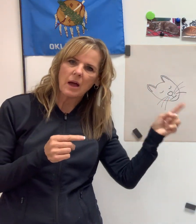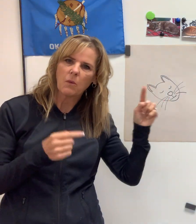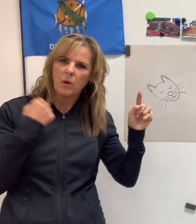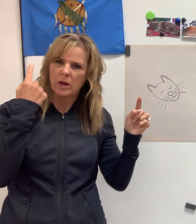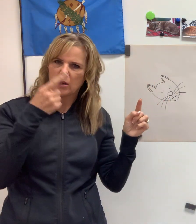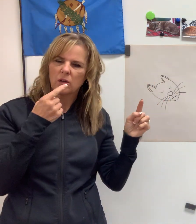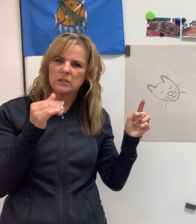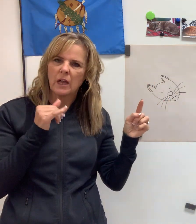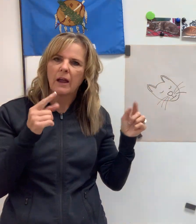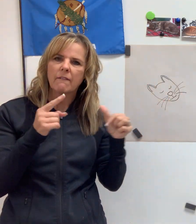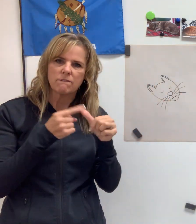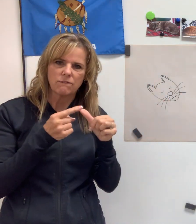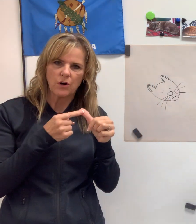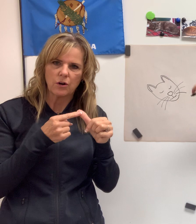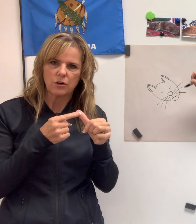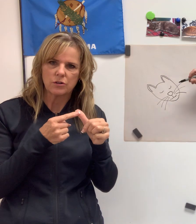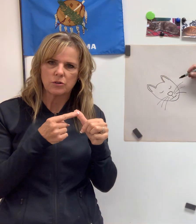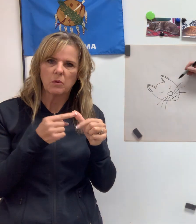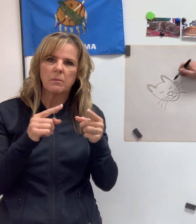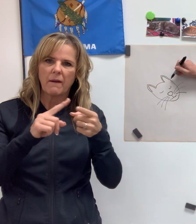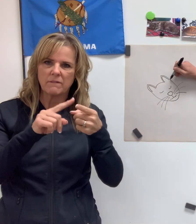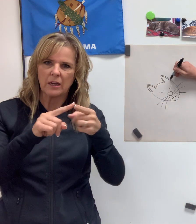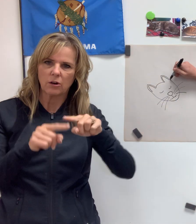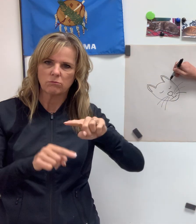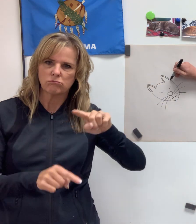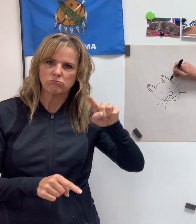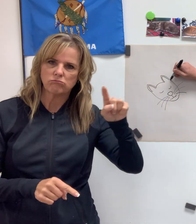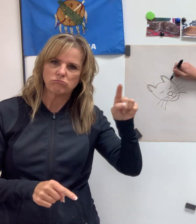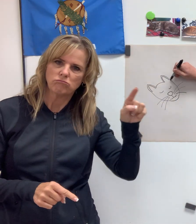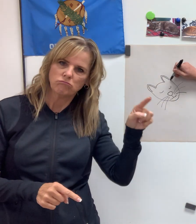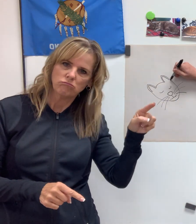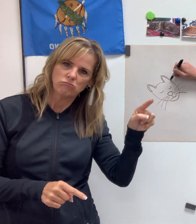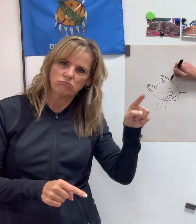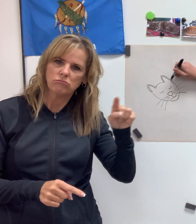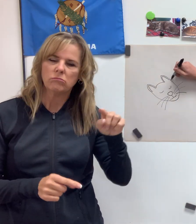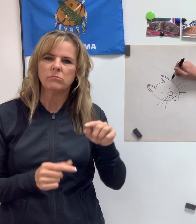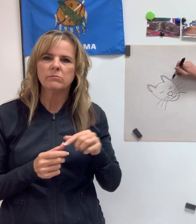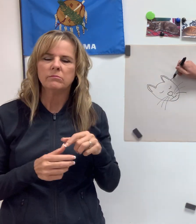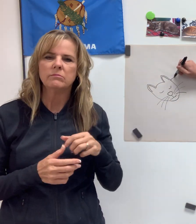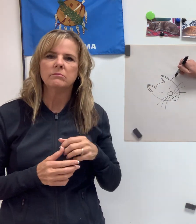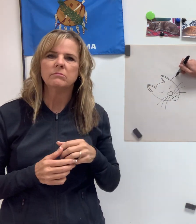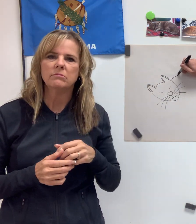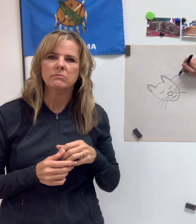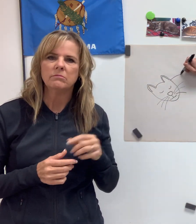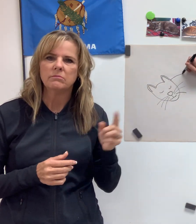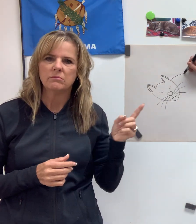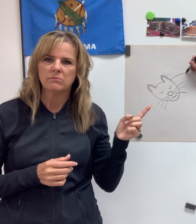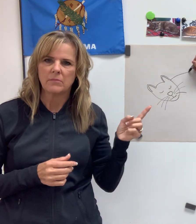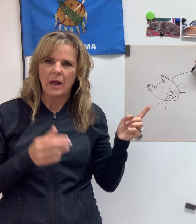look like, and I'm going to do that first with my finger. So starting kind of by his ear, I've traced it out.